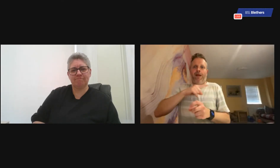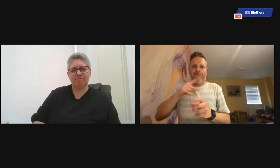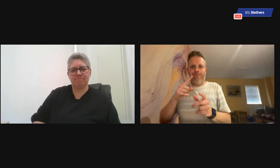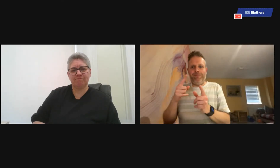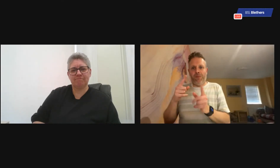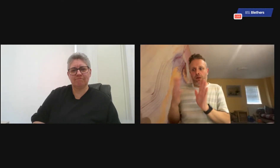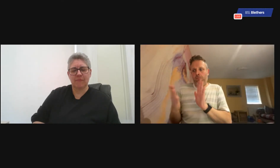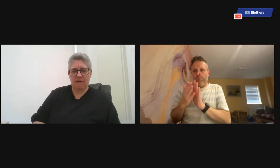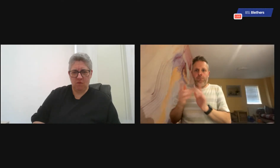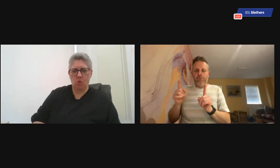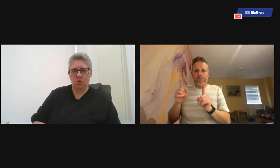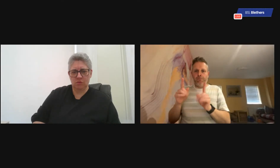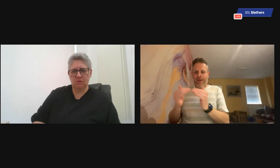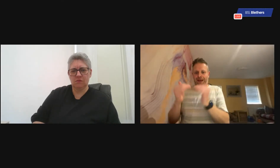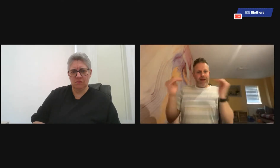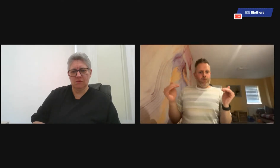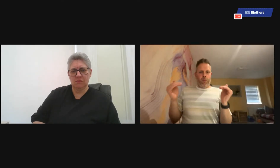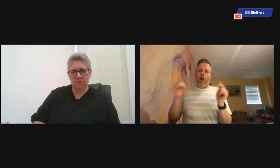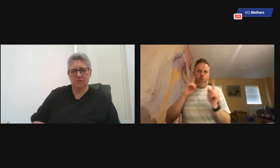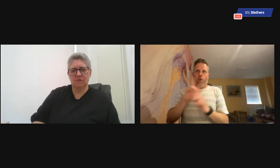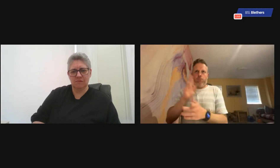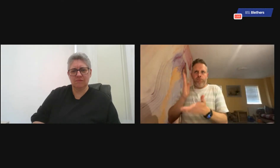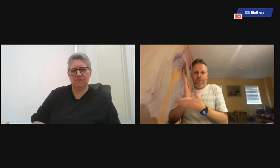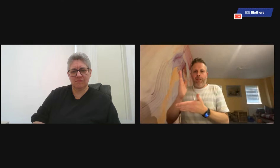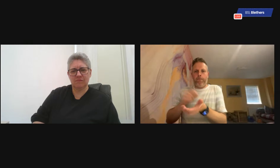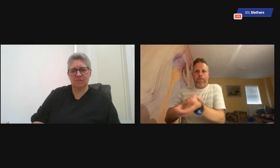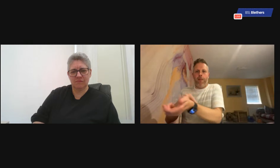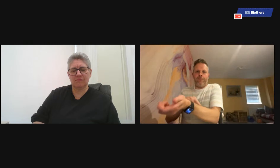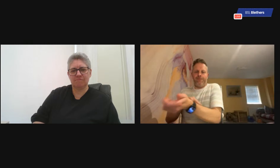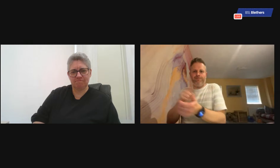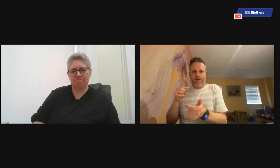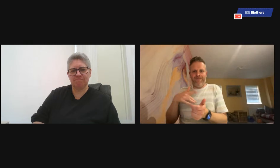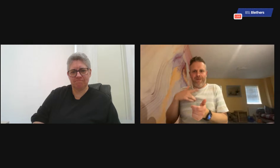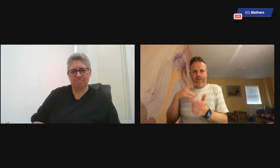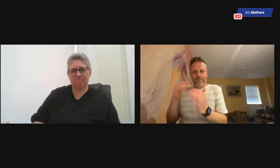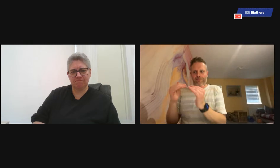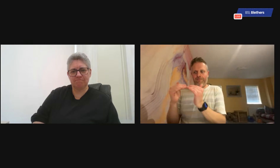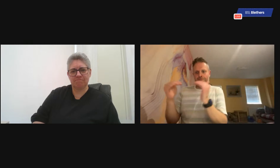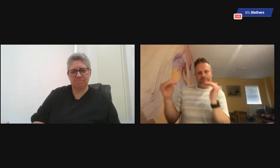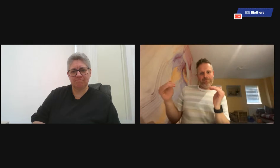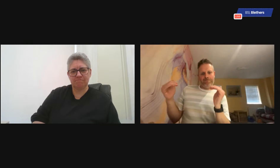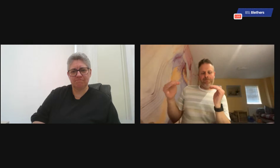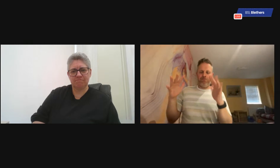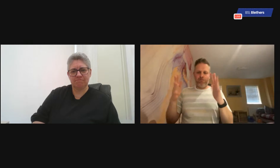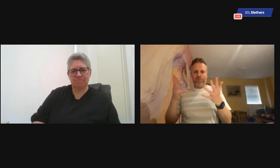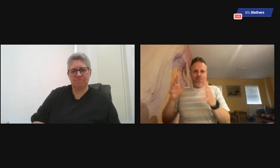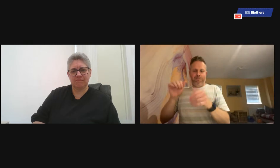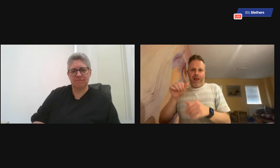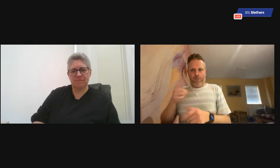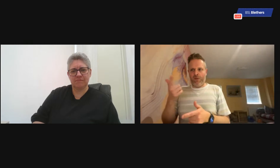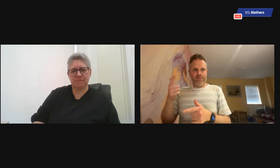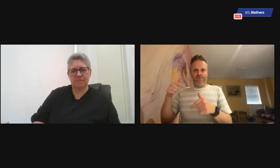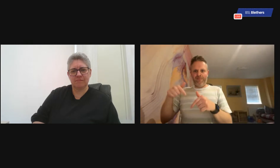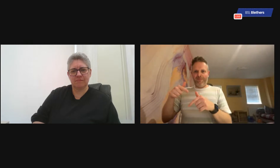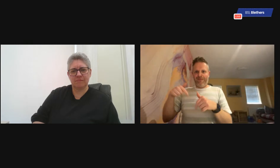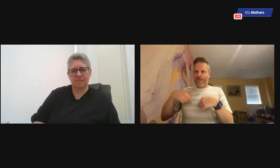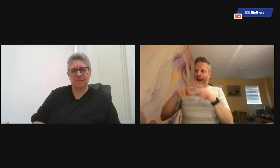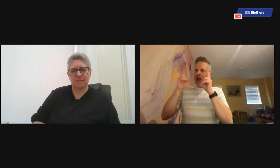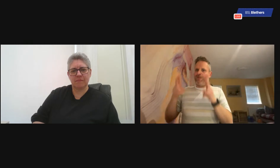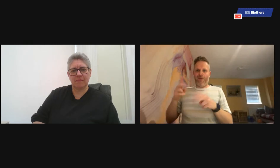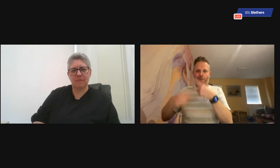feelings, I think. It depends what the relationship has been that you've had with that child. I know they're not real blood,